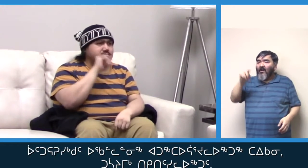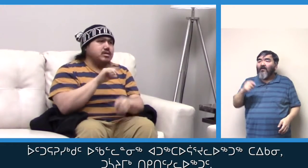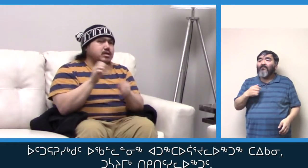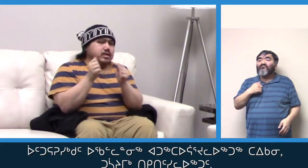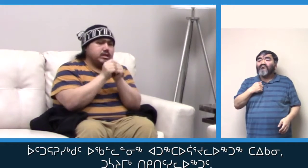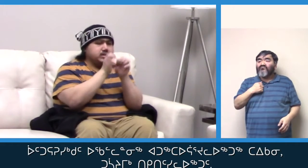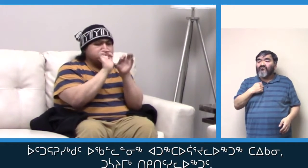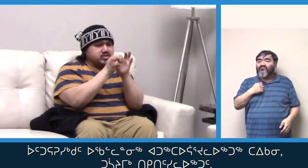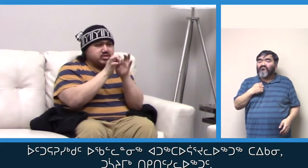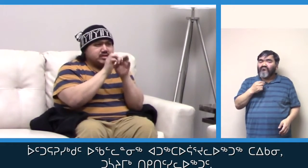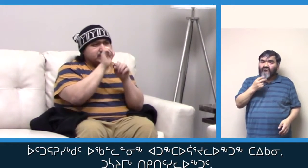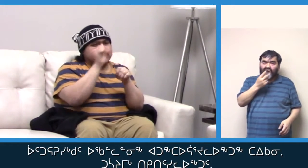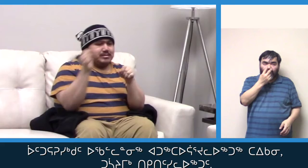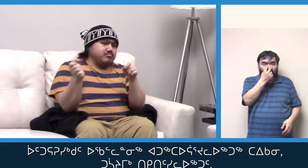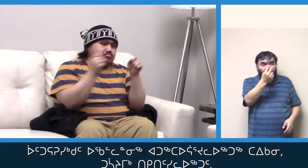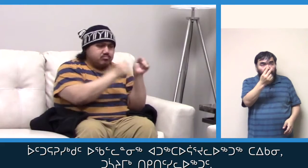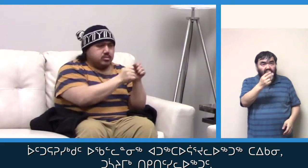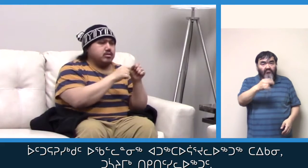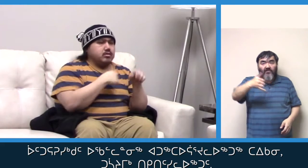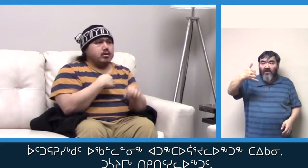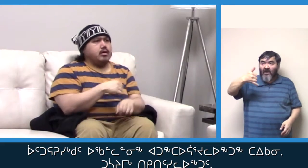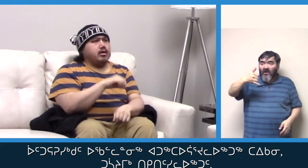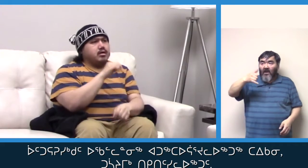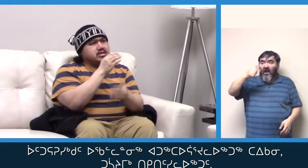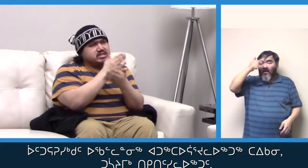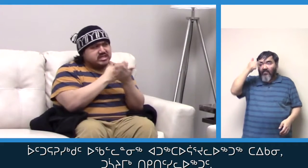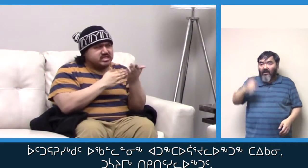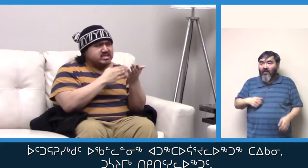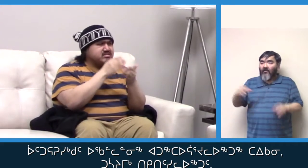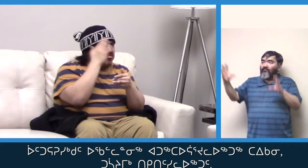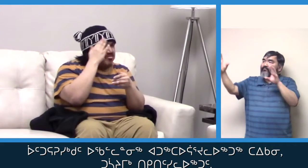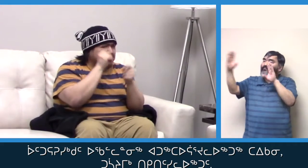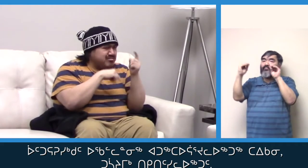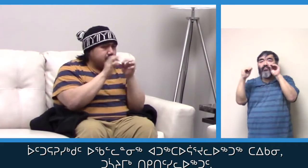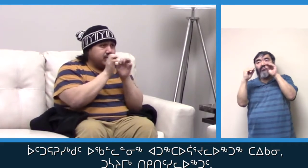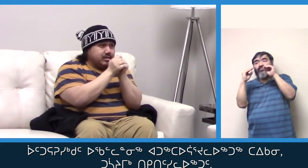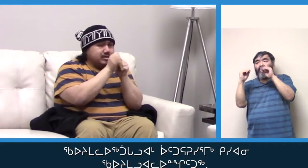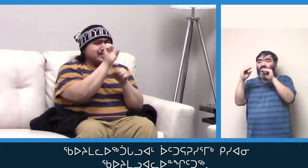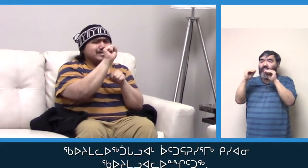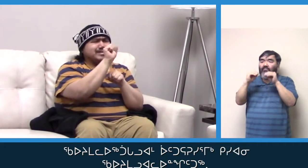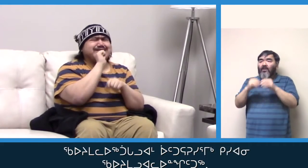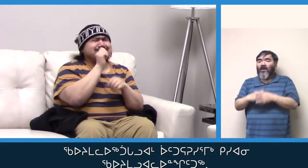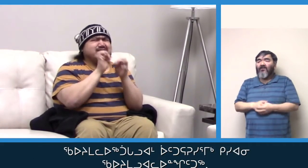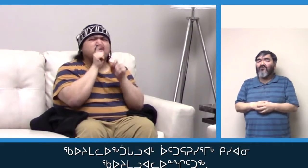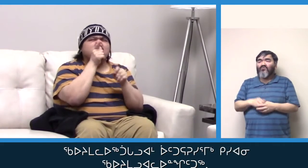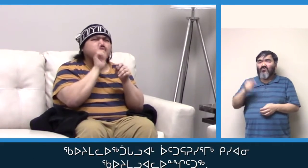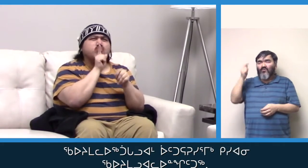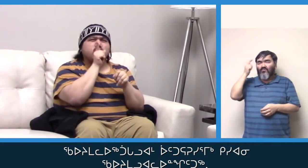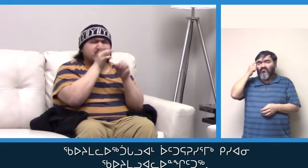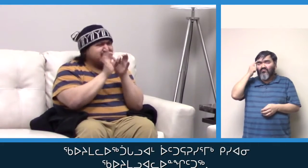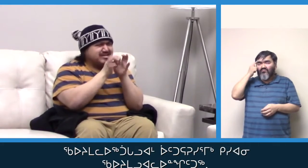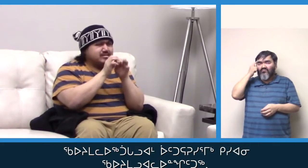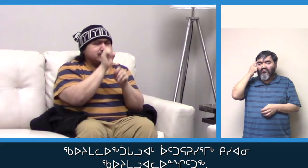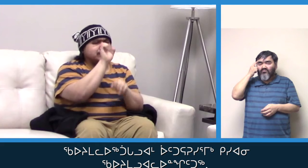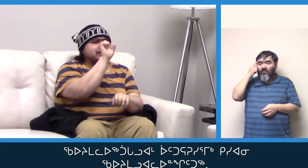A little bit of sign language was used there. They brought in an interpreter. She knew how to sign,